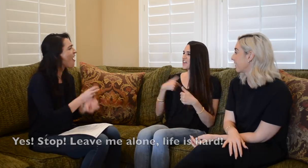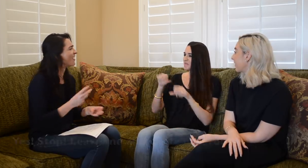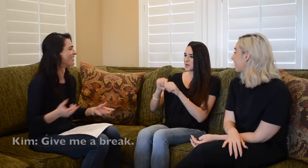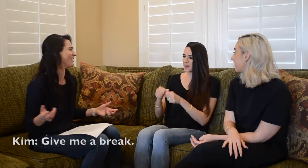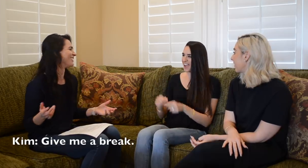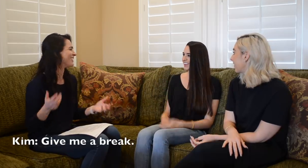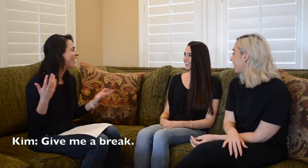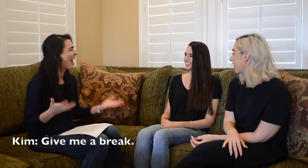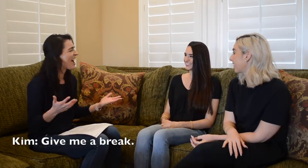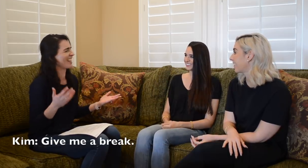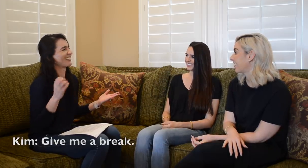Give me a break.